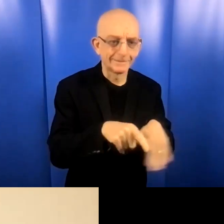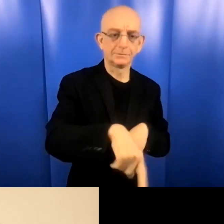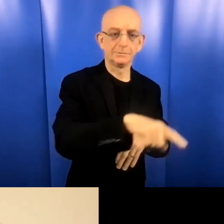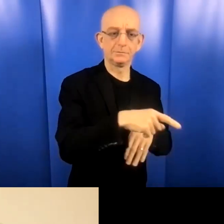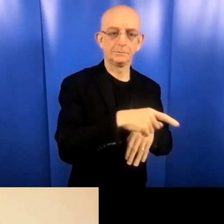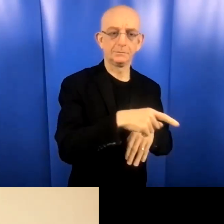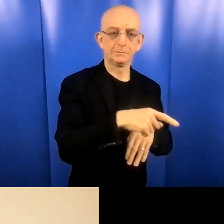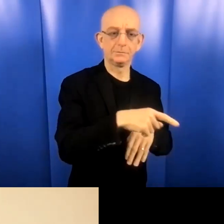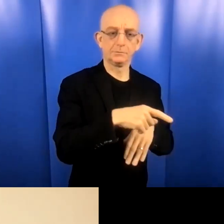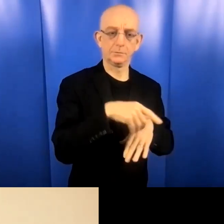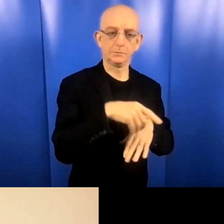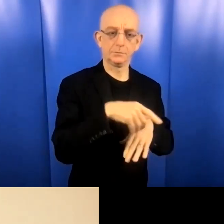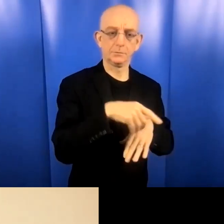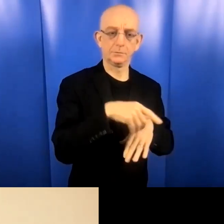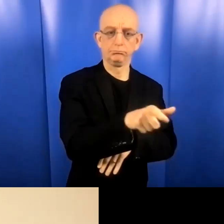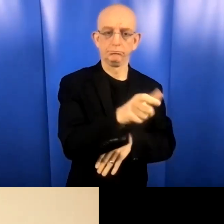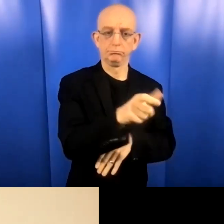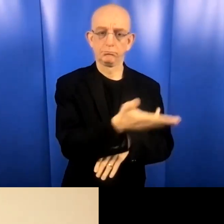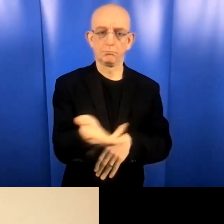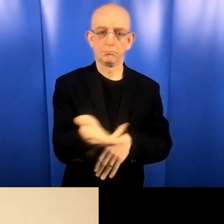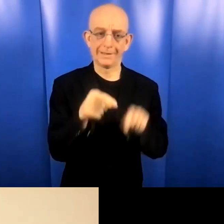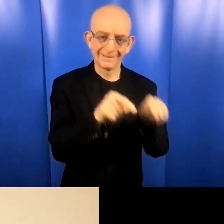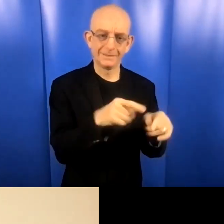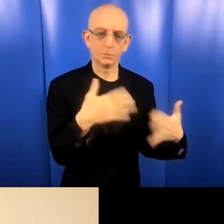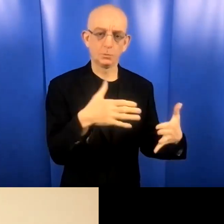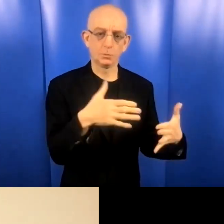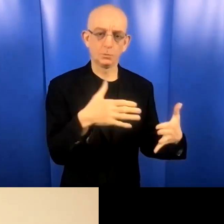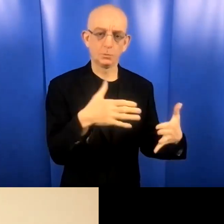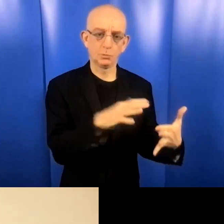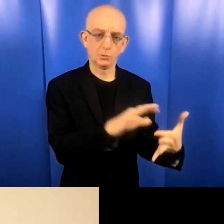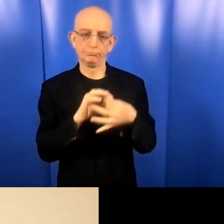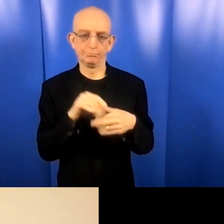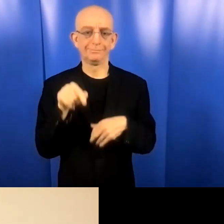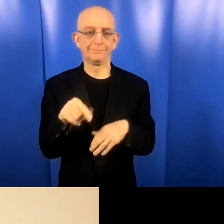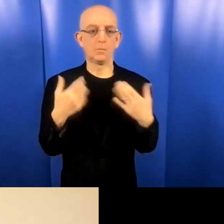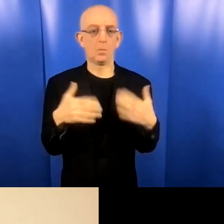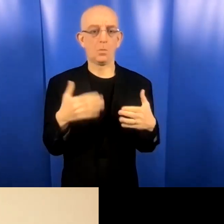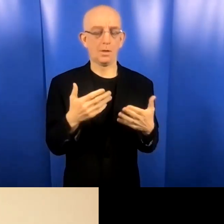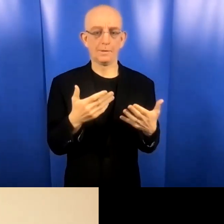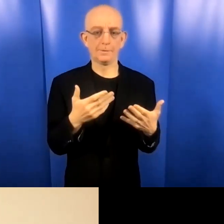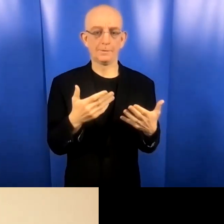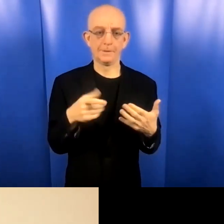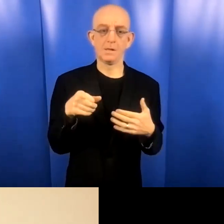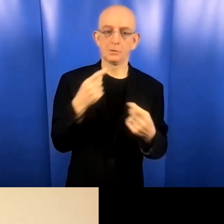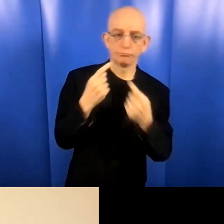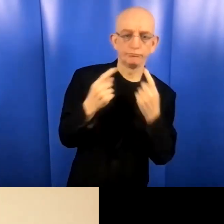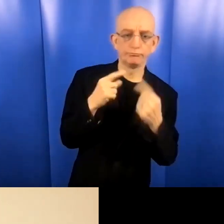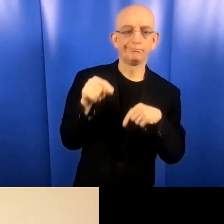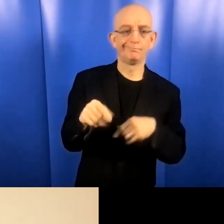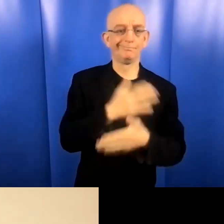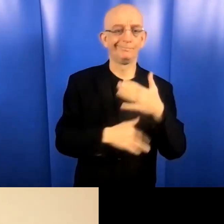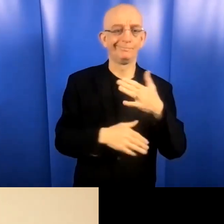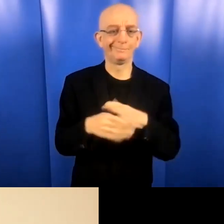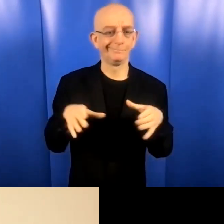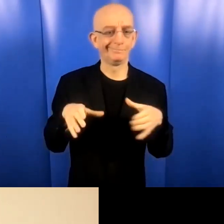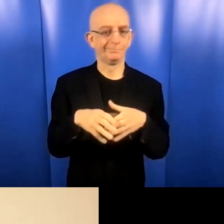work within the disability constituency, I would just like to highlight some of the few things, and then that